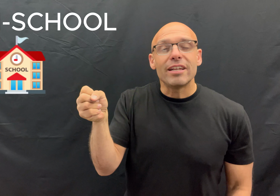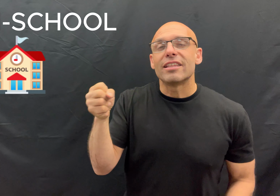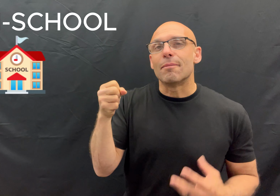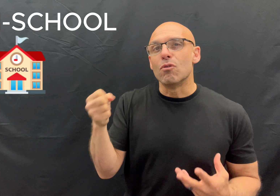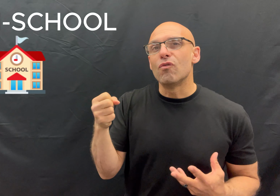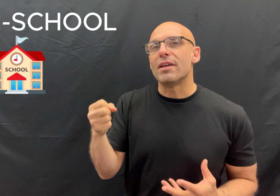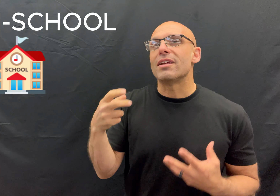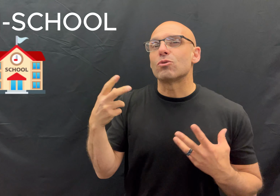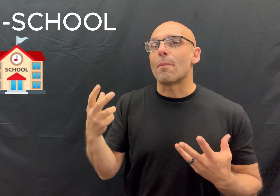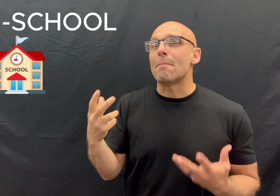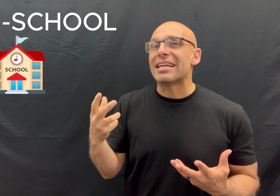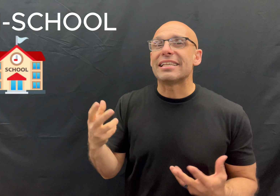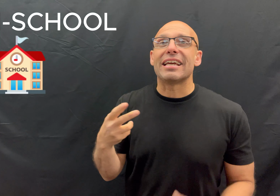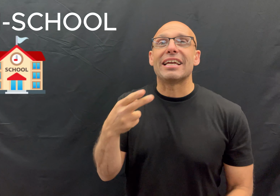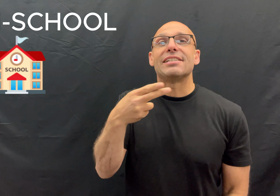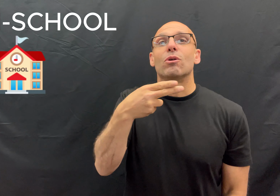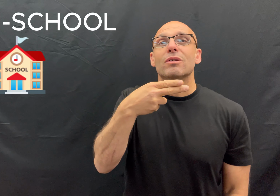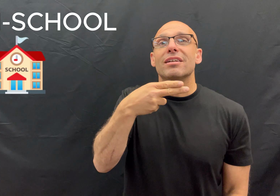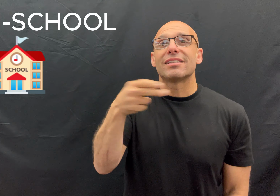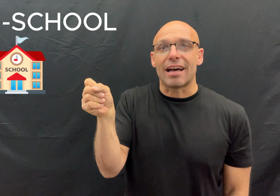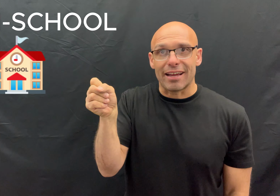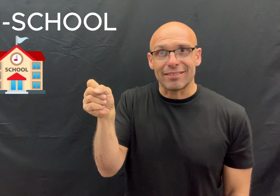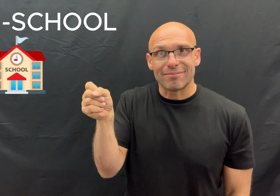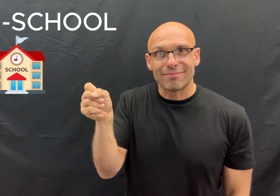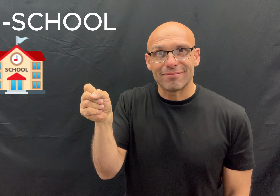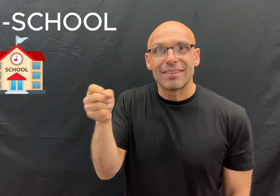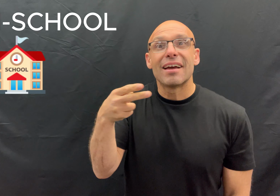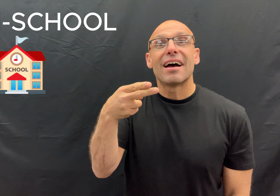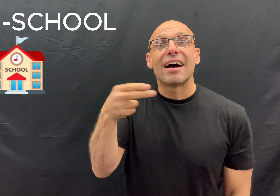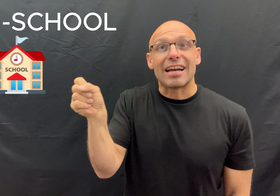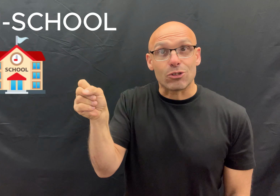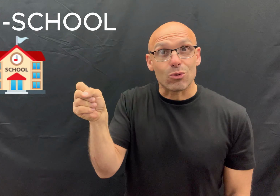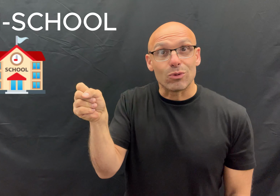The movement is what makes it its own sign. High school.